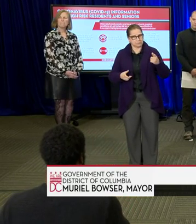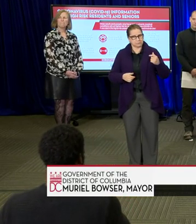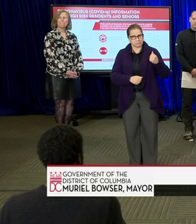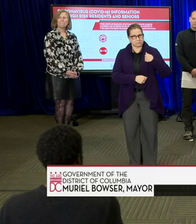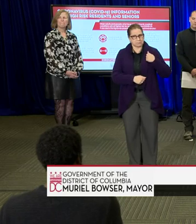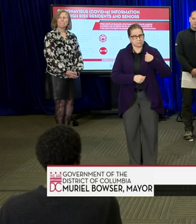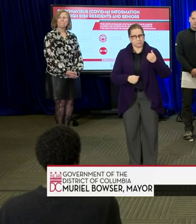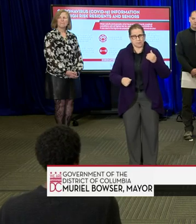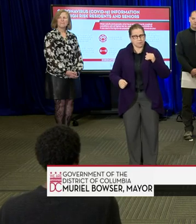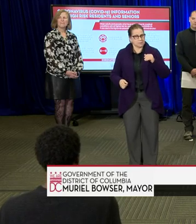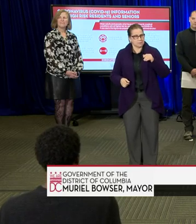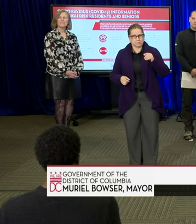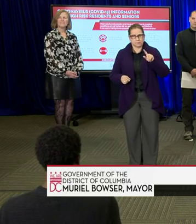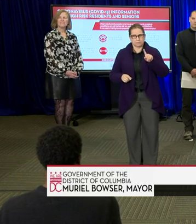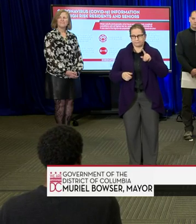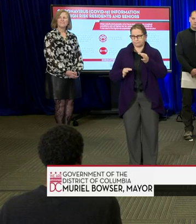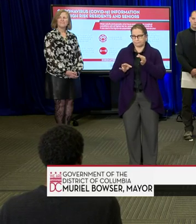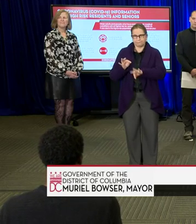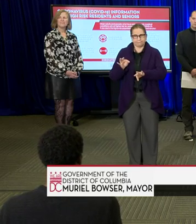had were,